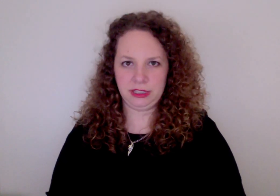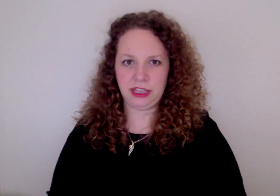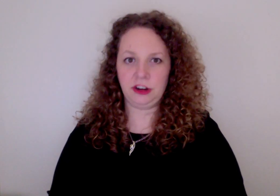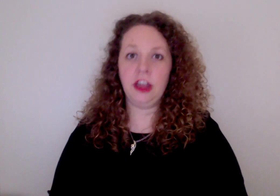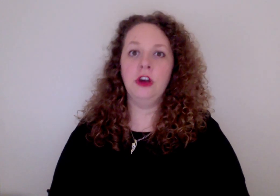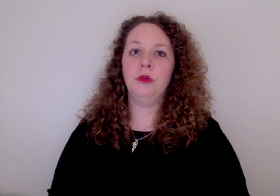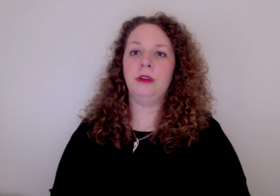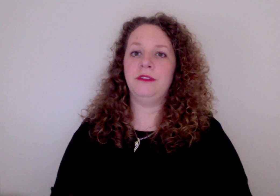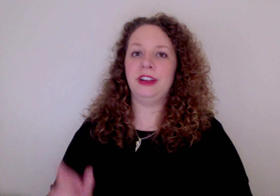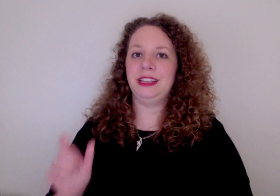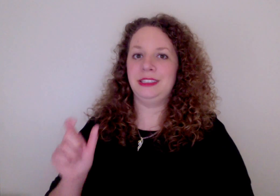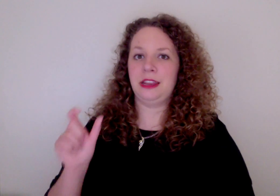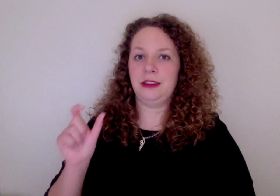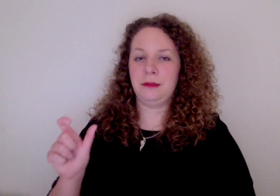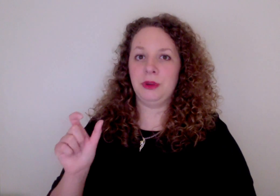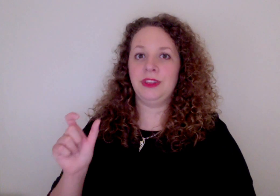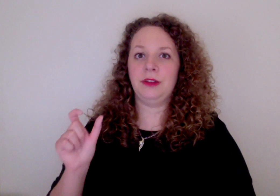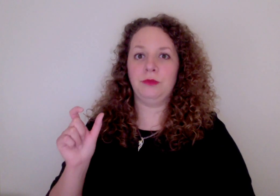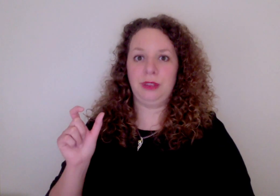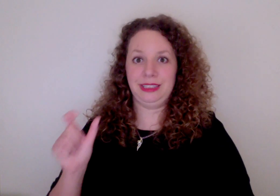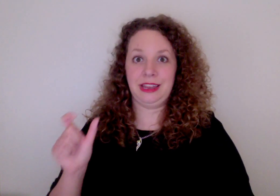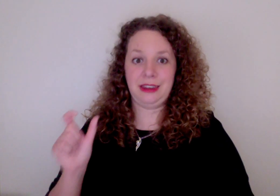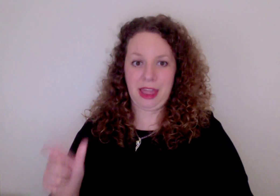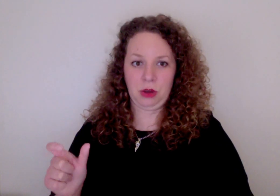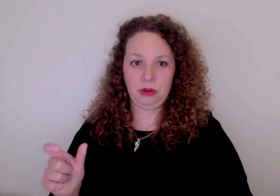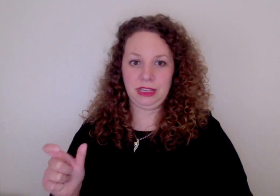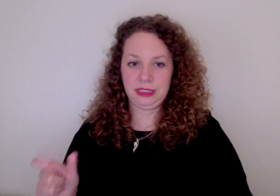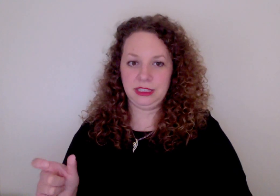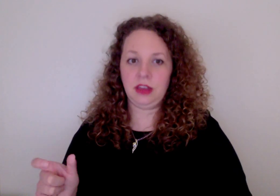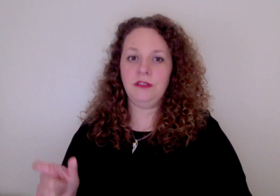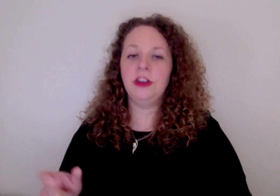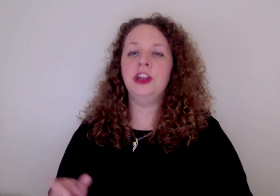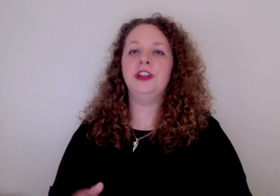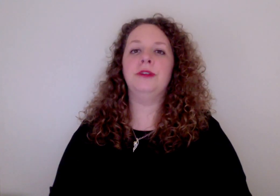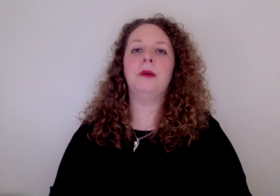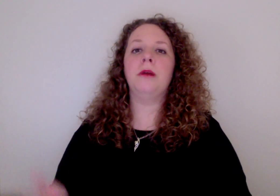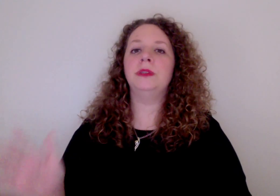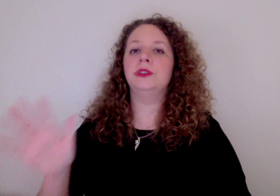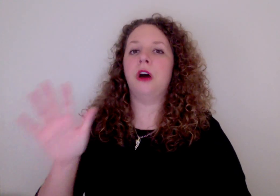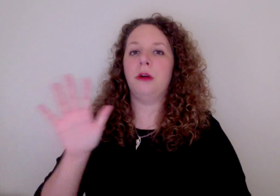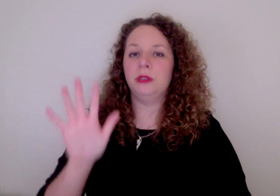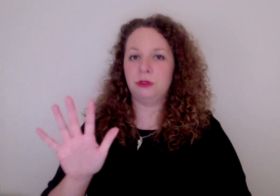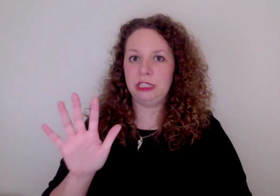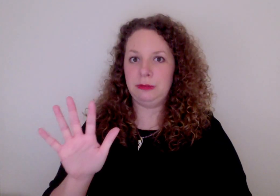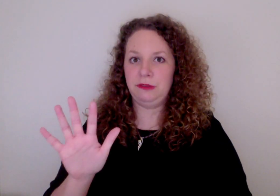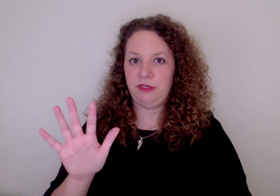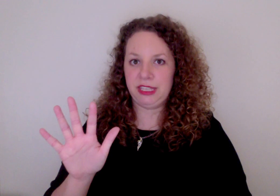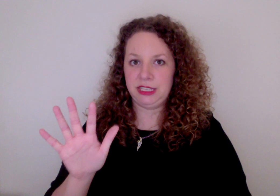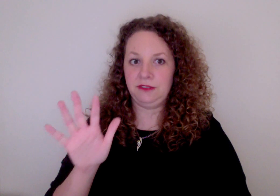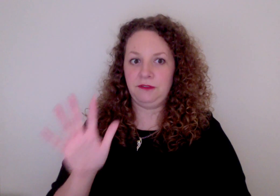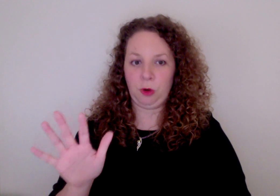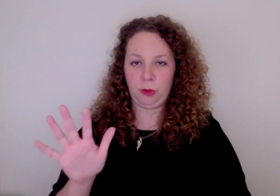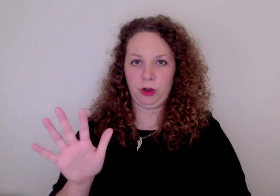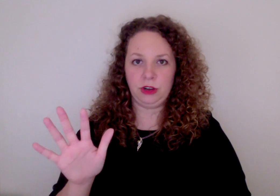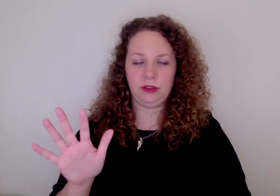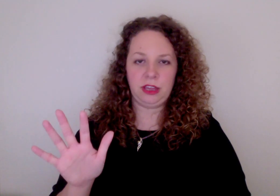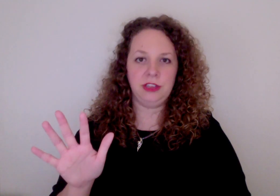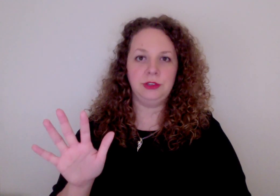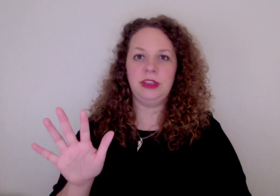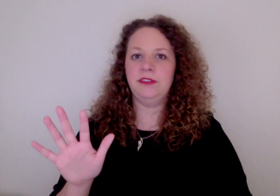etc. Whenever it's a number that is a noun itself, your palm is always going to be facing forward. Okay, so even if